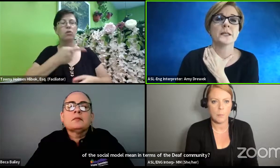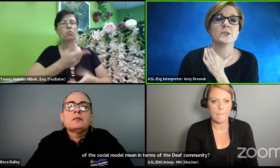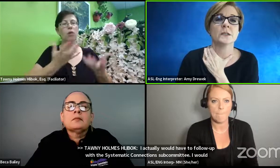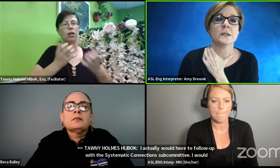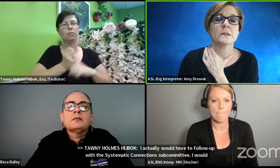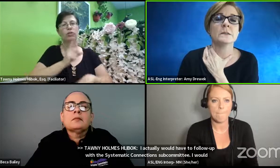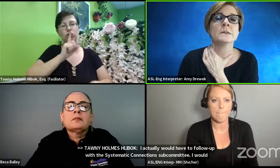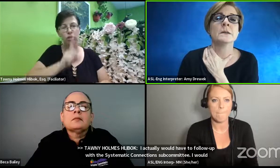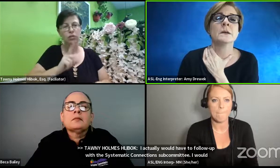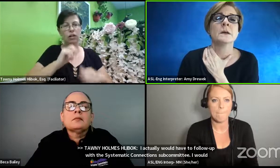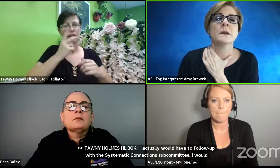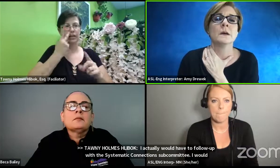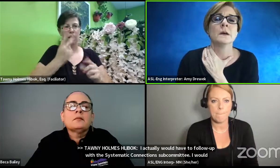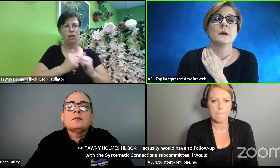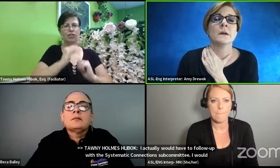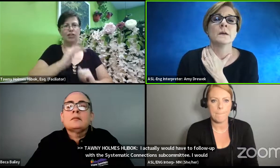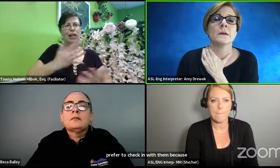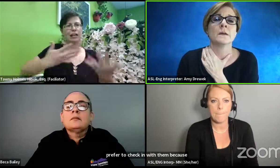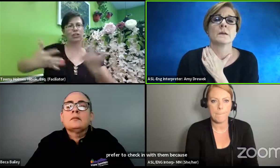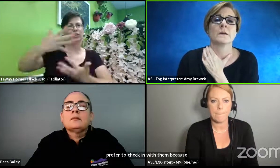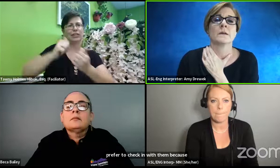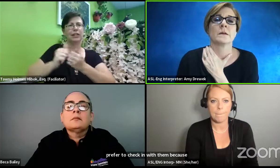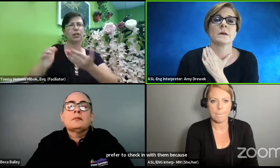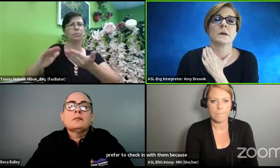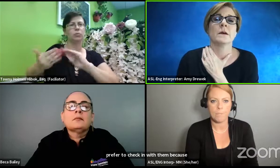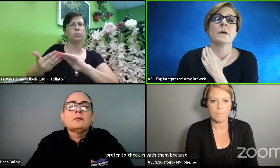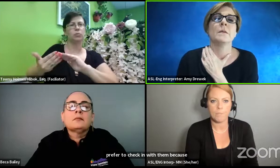their recommendation list.